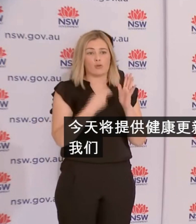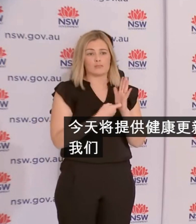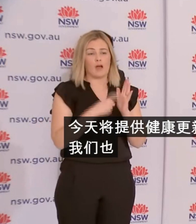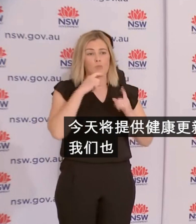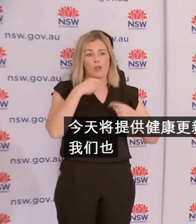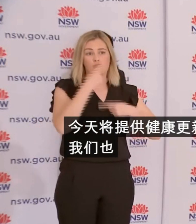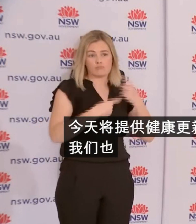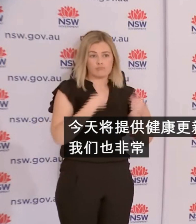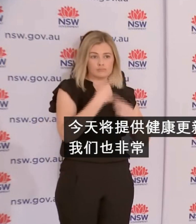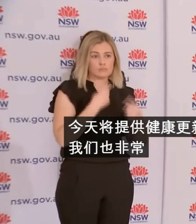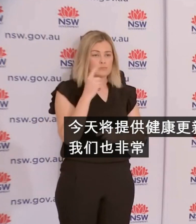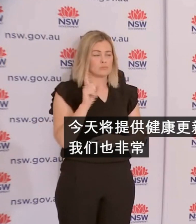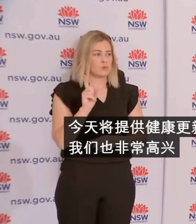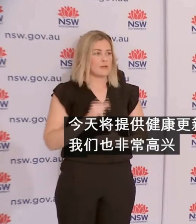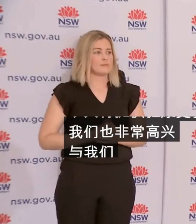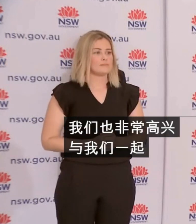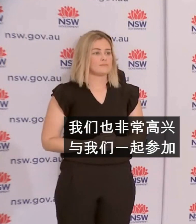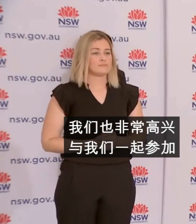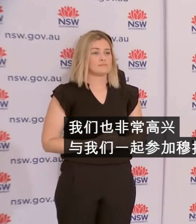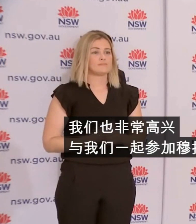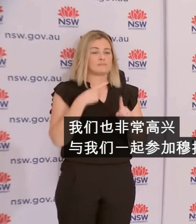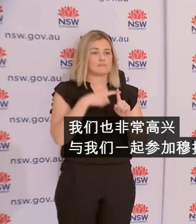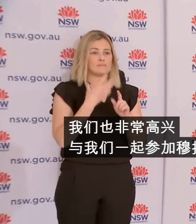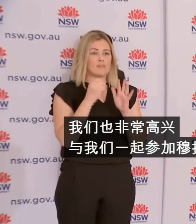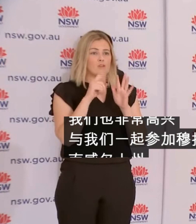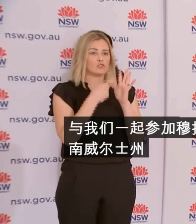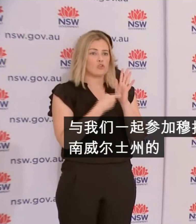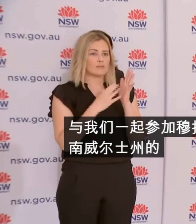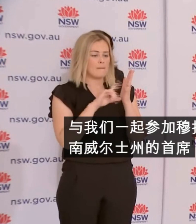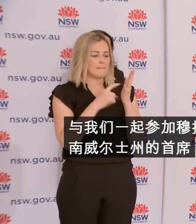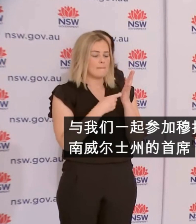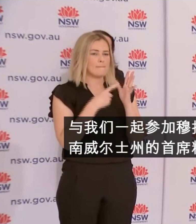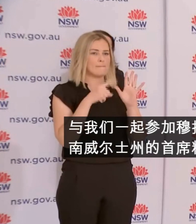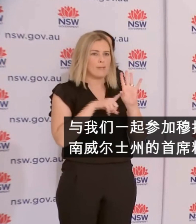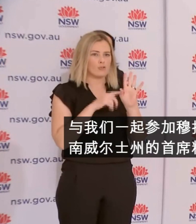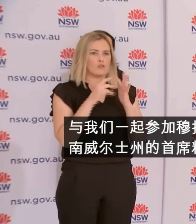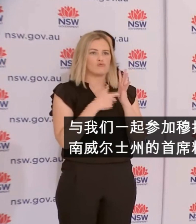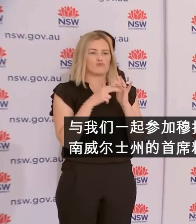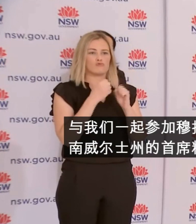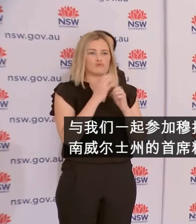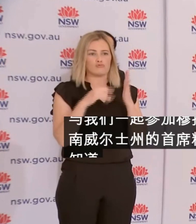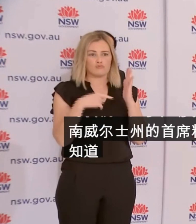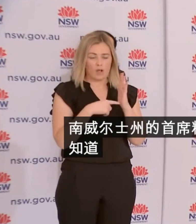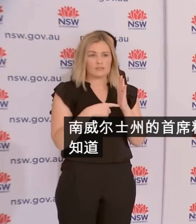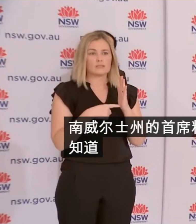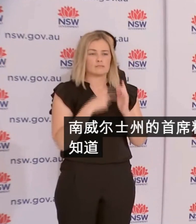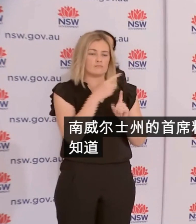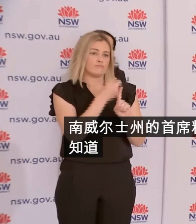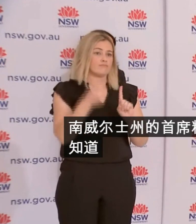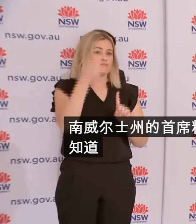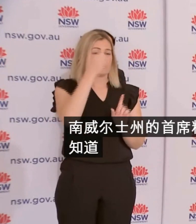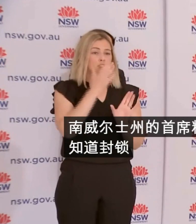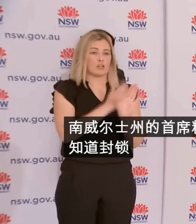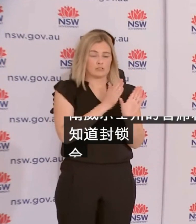we're also extremely pleased to have with us Dr. Murray Wright, who's the New South Wales Chief Psychiatrist. We know that lockdowns